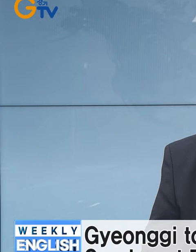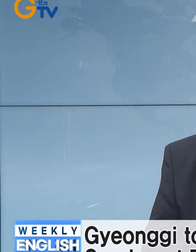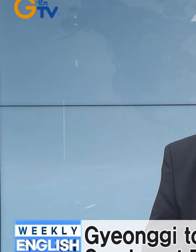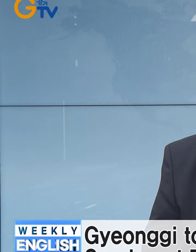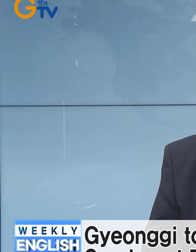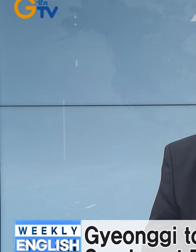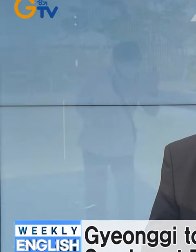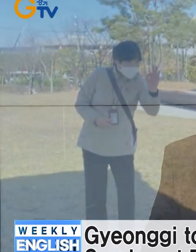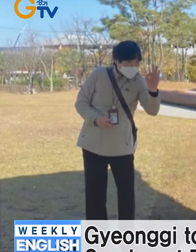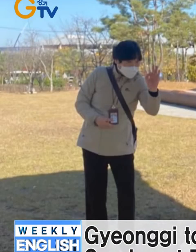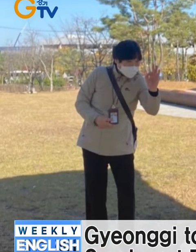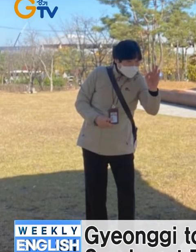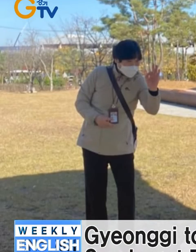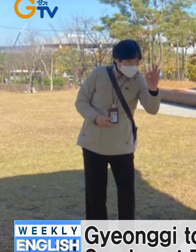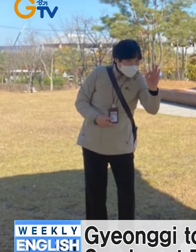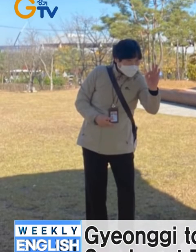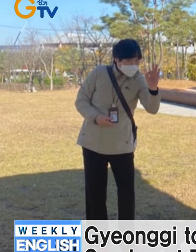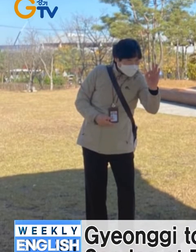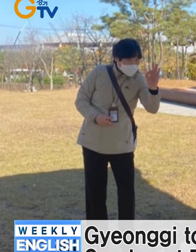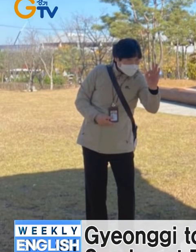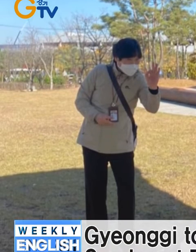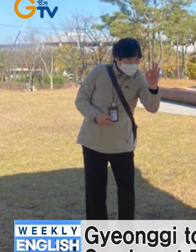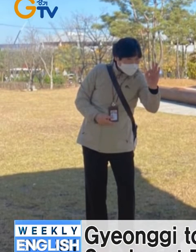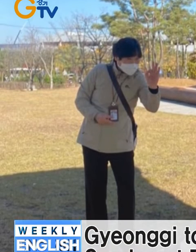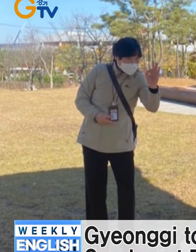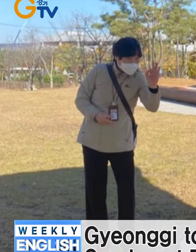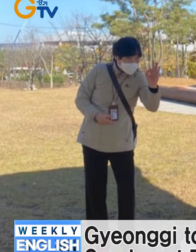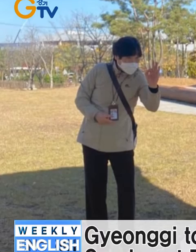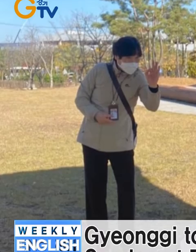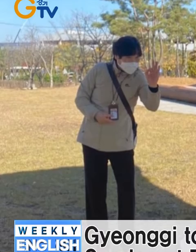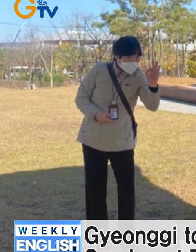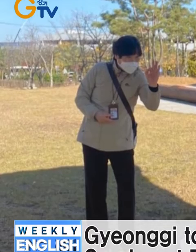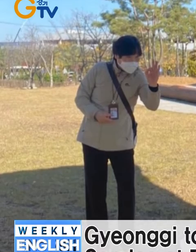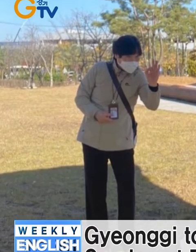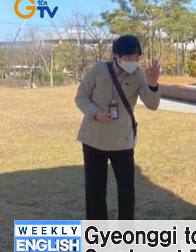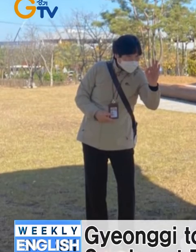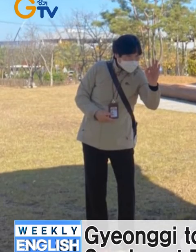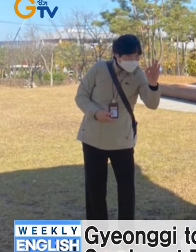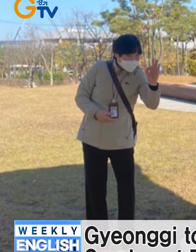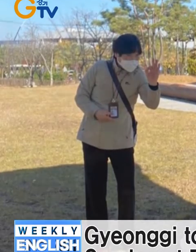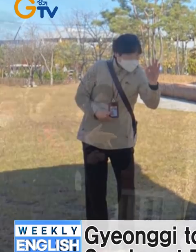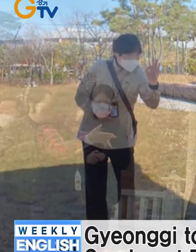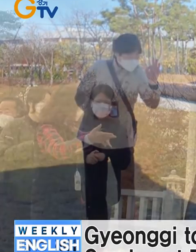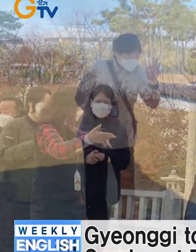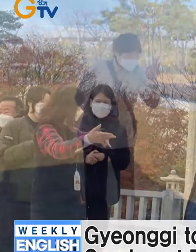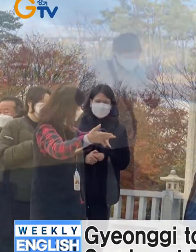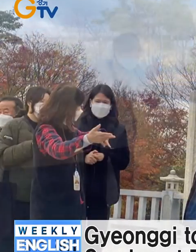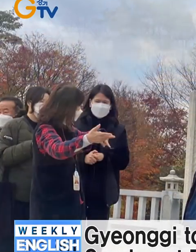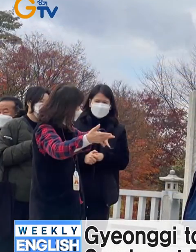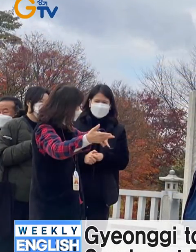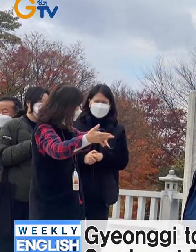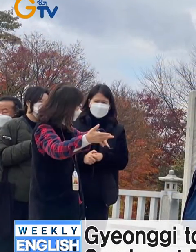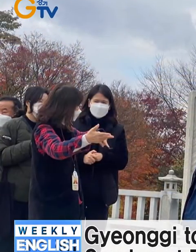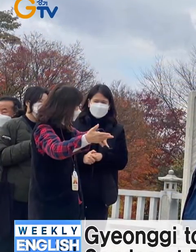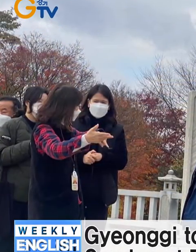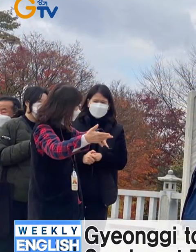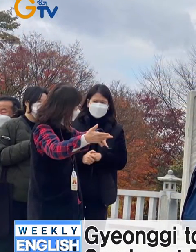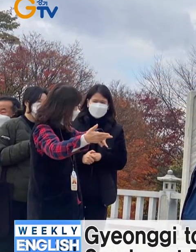province, including the cities of Paju, Gwangju, and Sihung. Provided in connection with Gyeonggi Tour Nunim, a